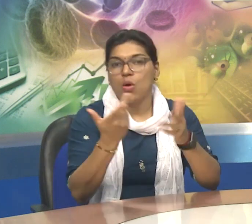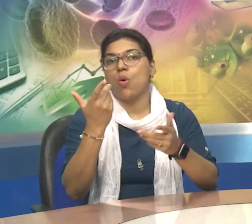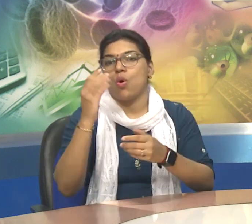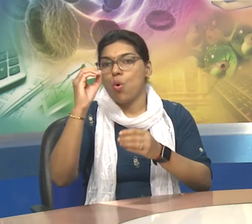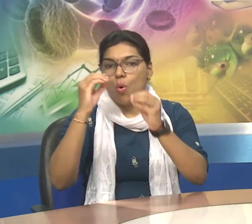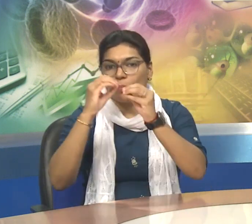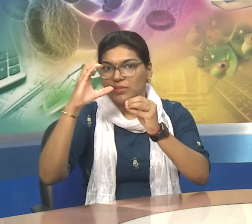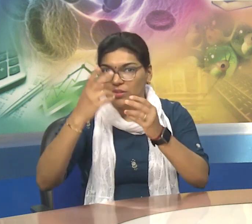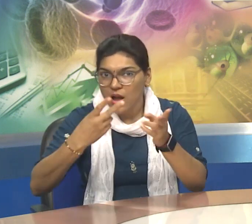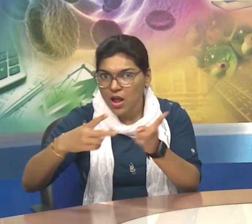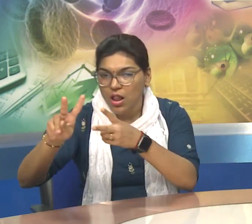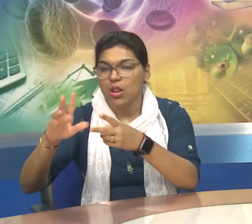General, OBC,